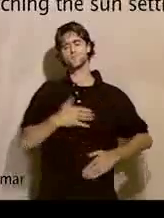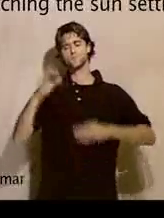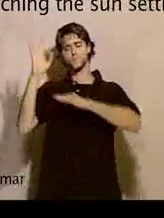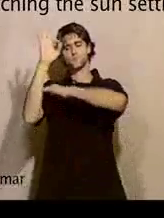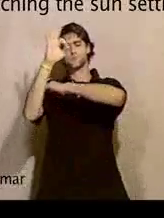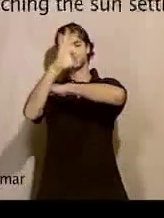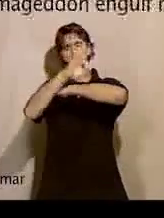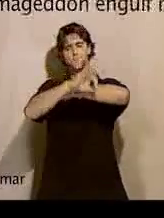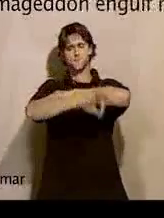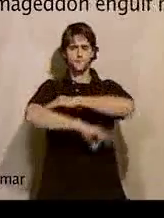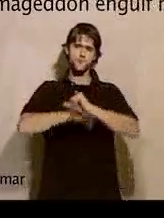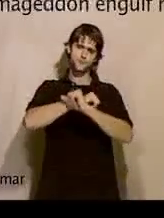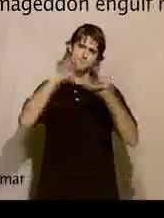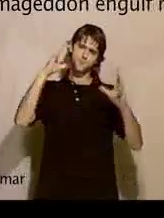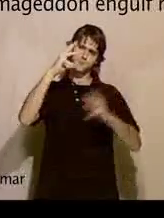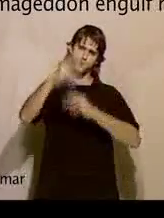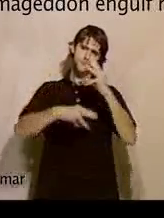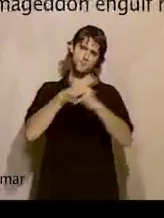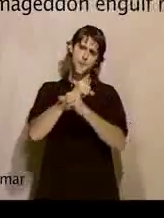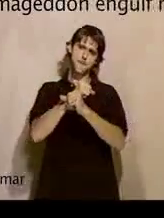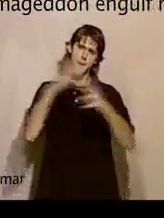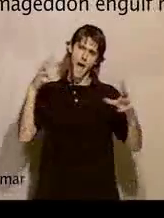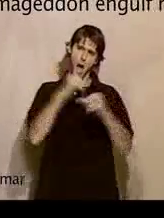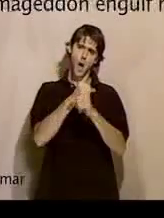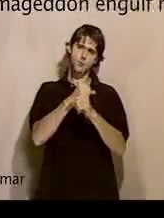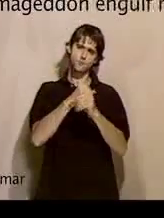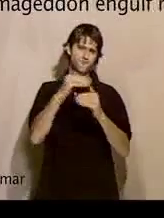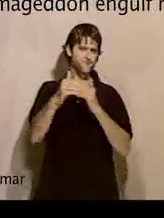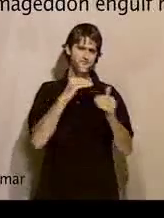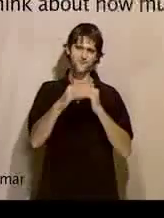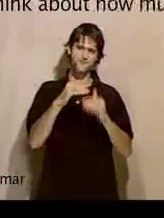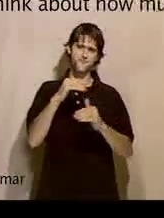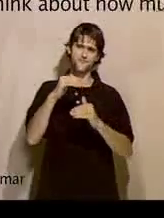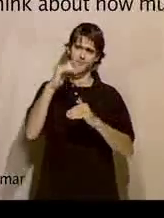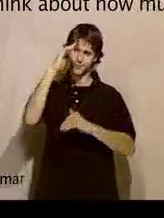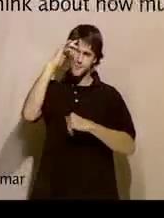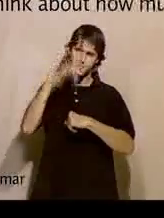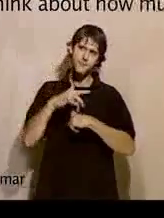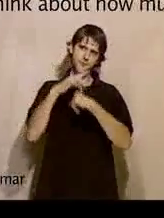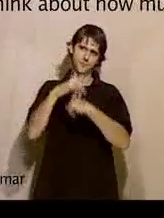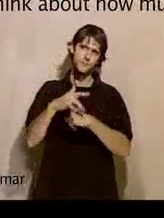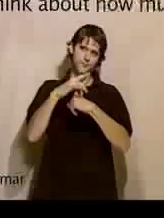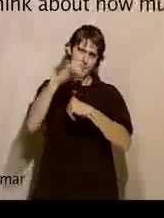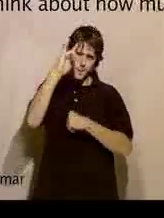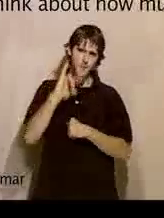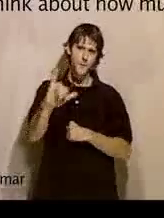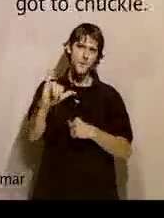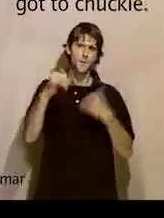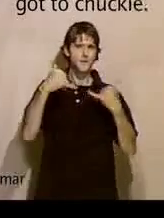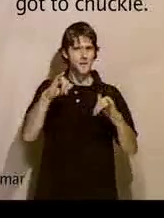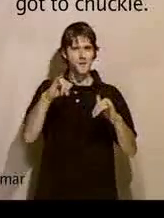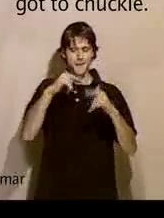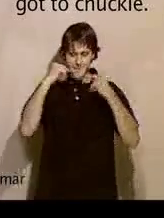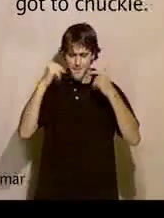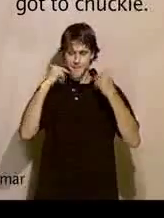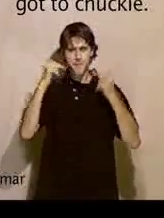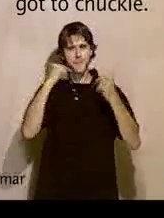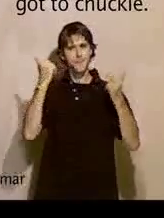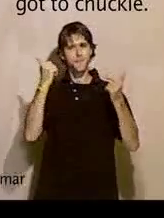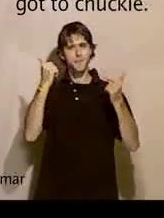setting, letting the idea of Armageddon engulf me. But no matter how much I think about how much work, I still got a chuckle.